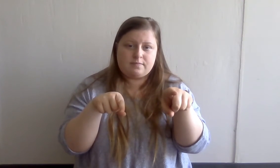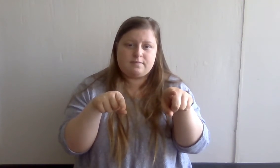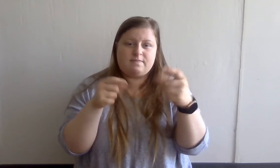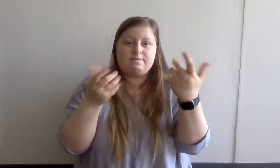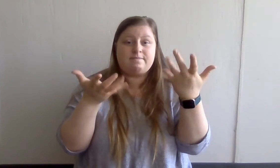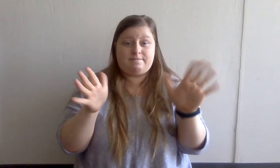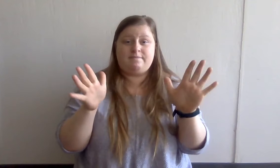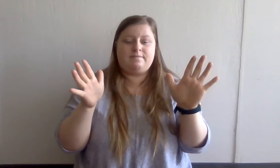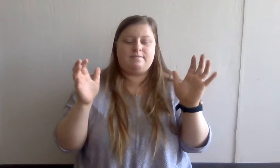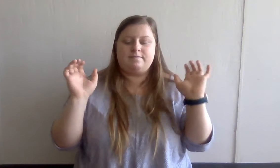prompt.